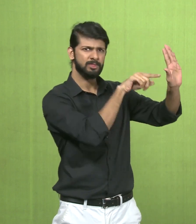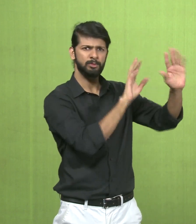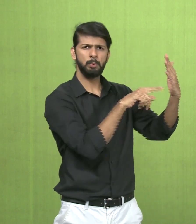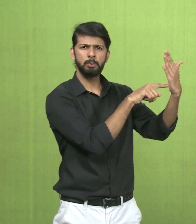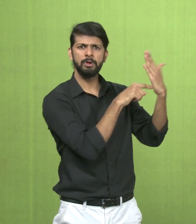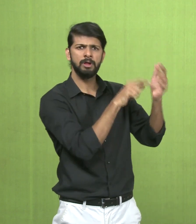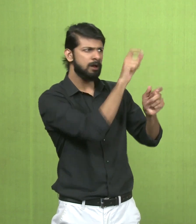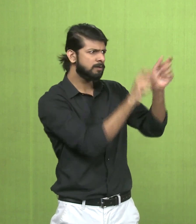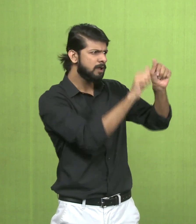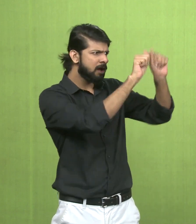In this painting,